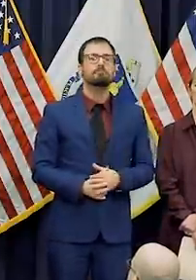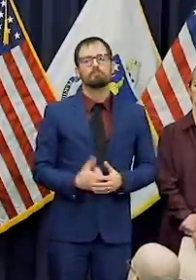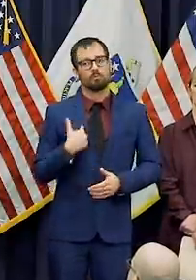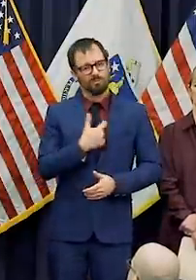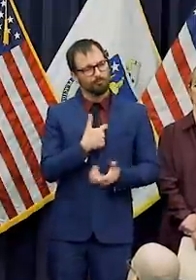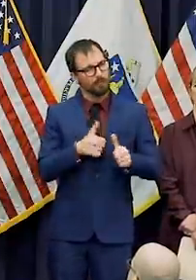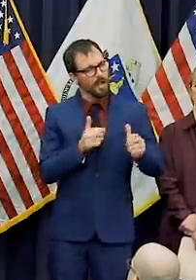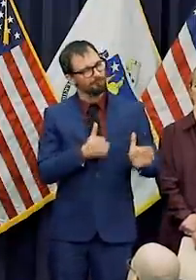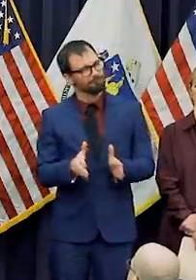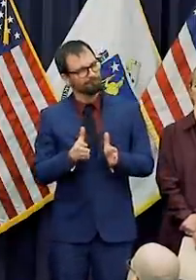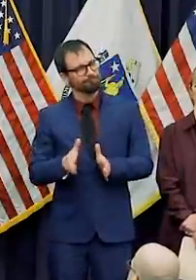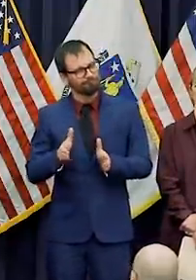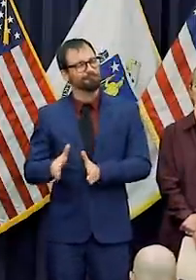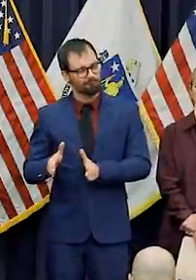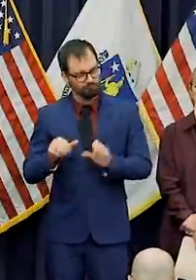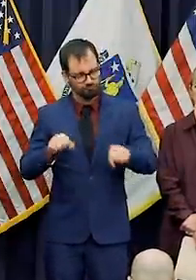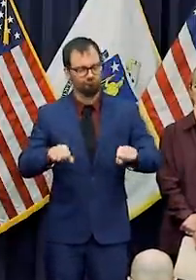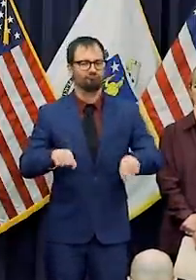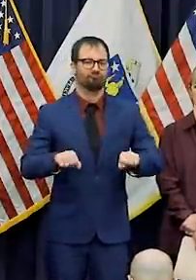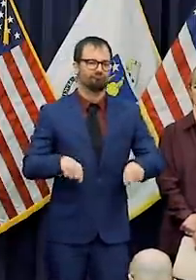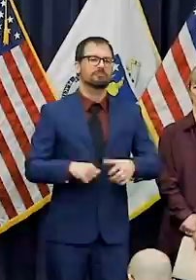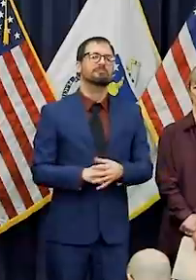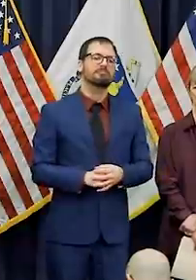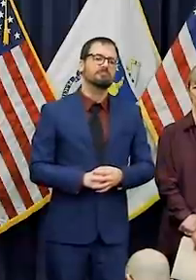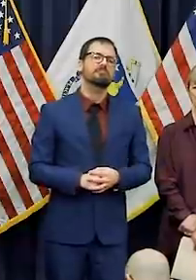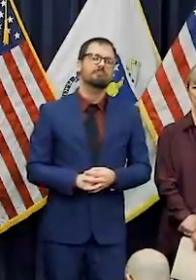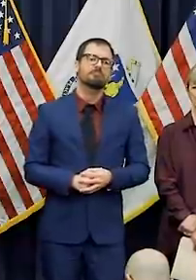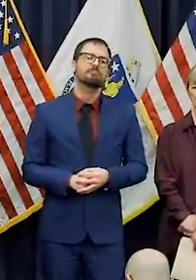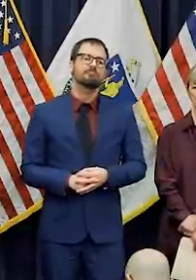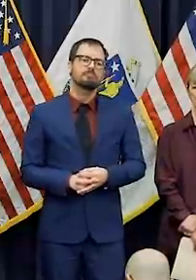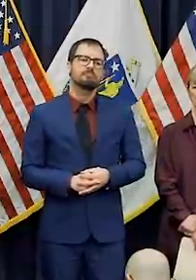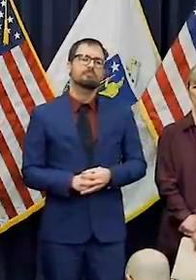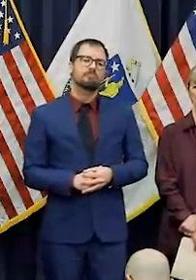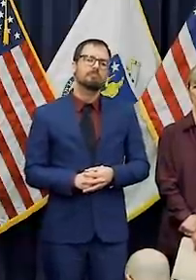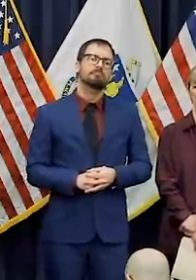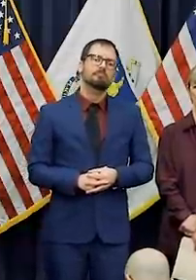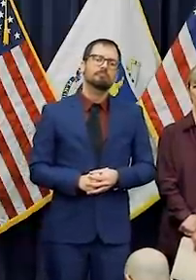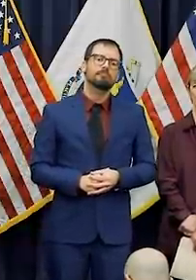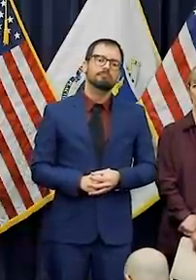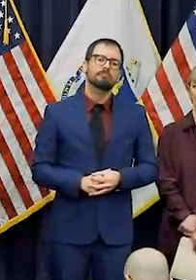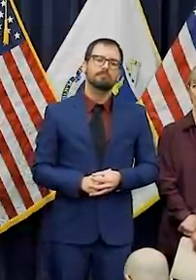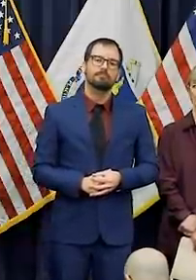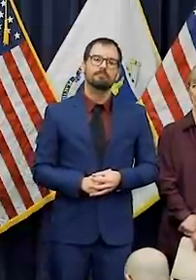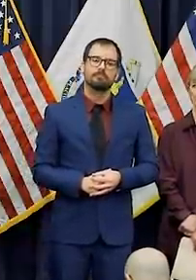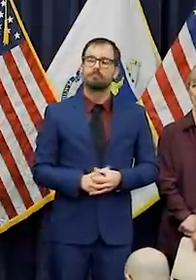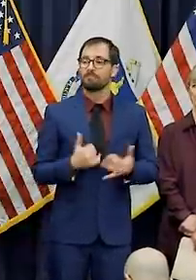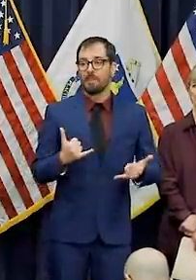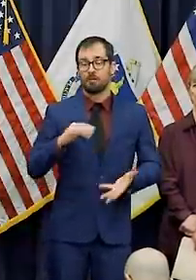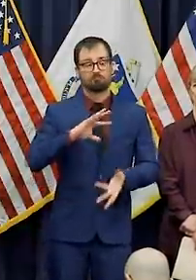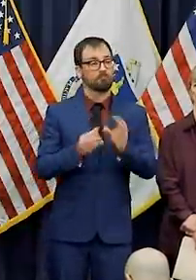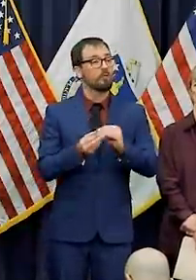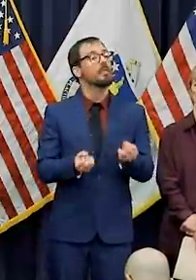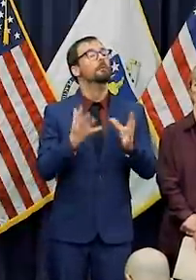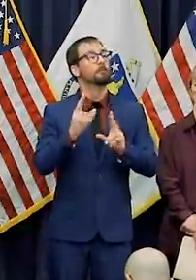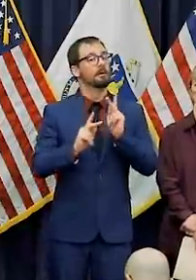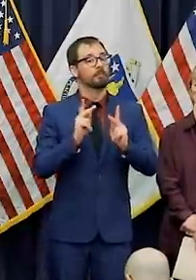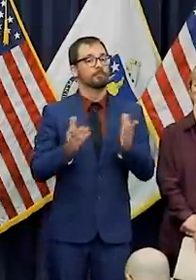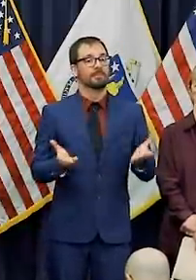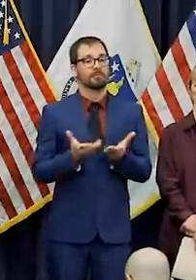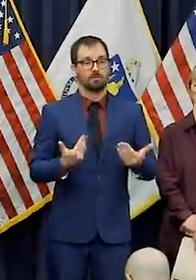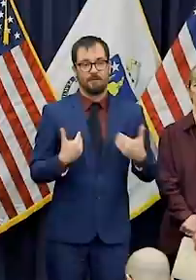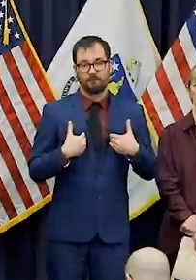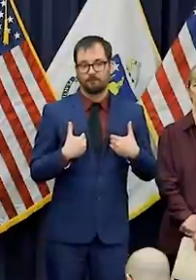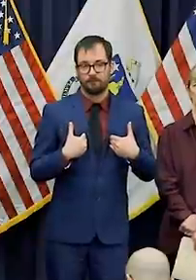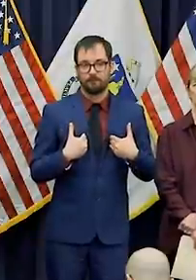Now, given the evolving data regarding cases of COVID-19, and out of abundance of caution for the health and safety of children and school